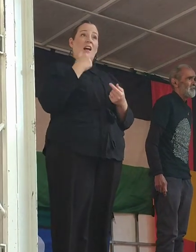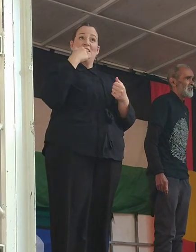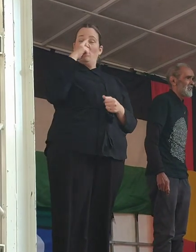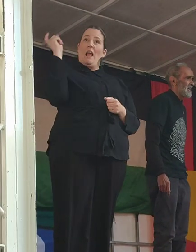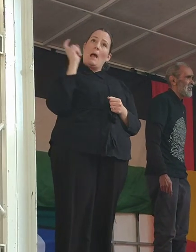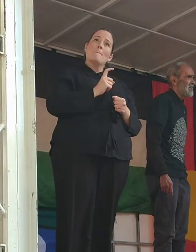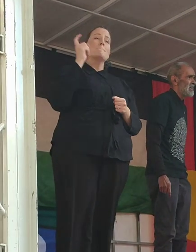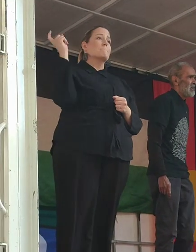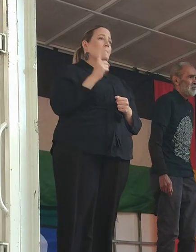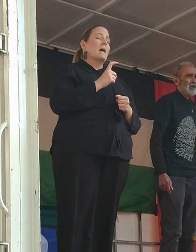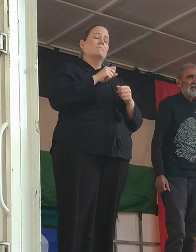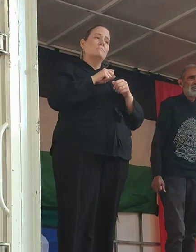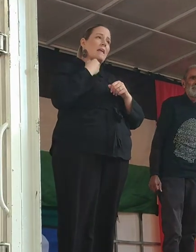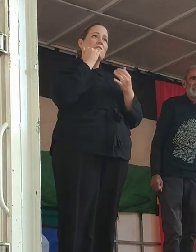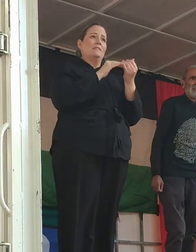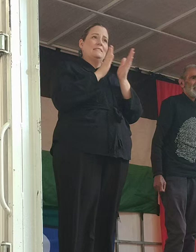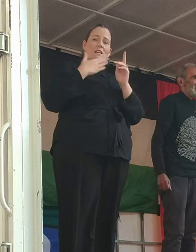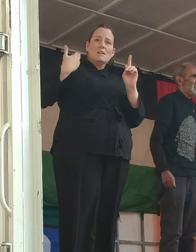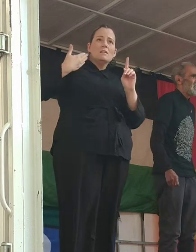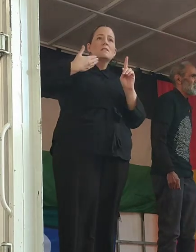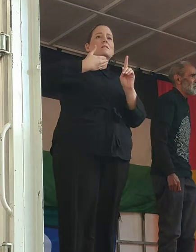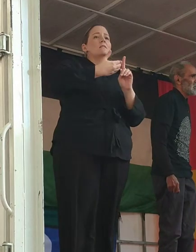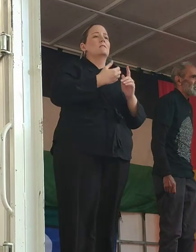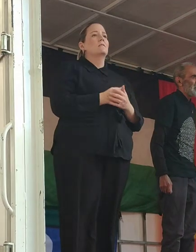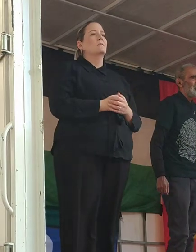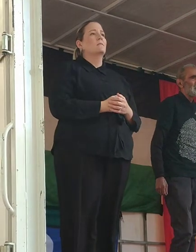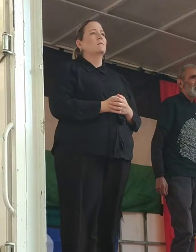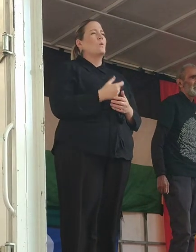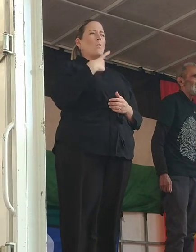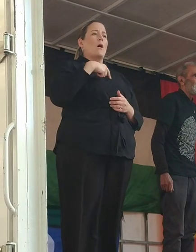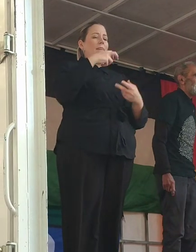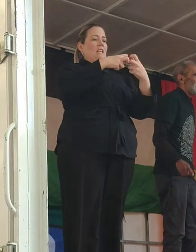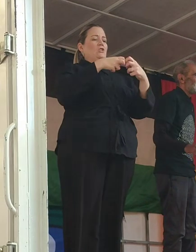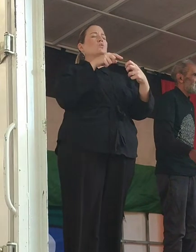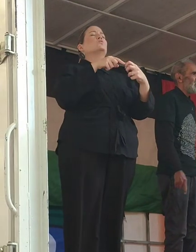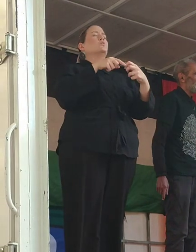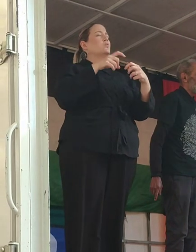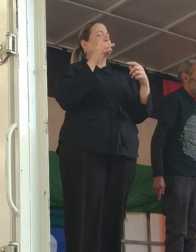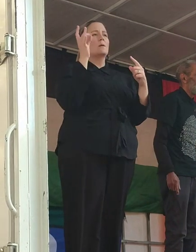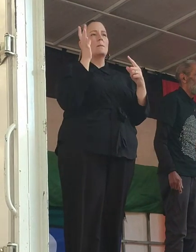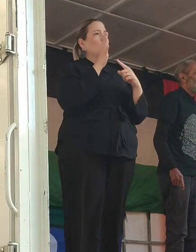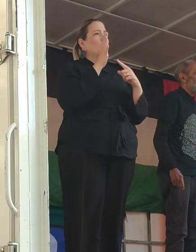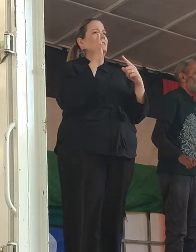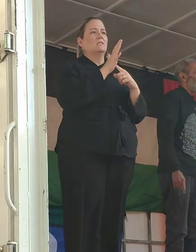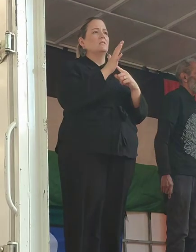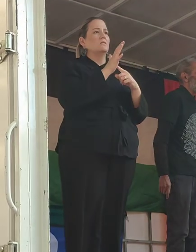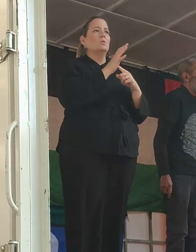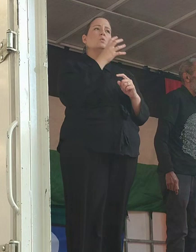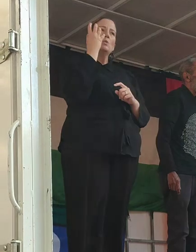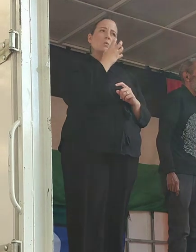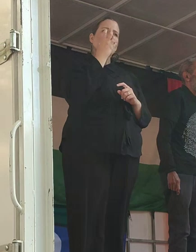every Sunday because the issue is so important, then so too should a